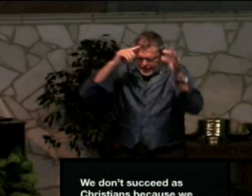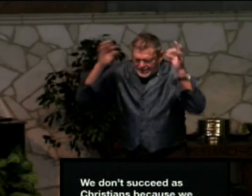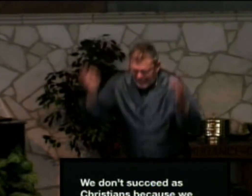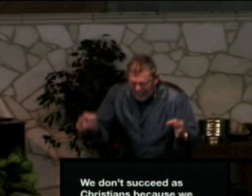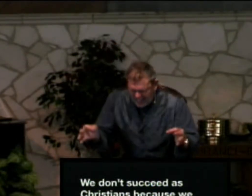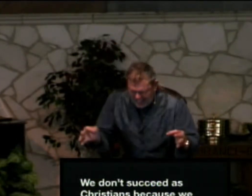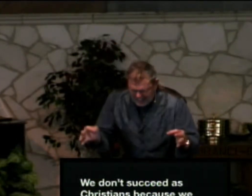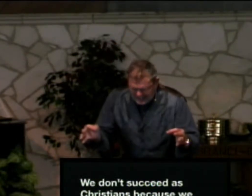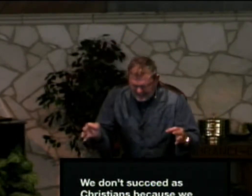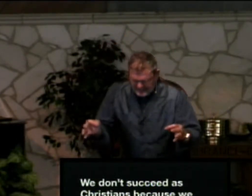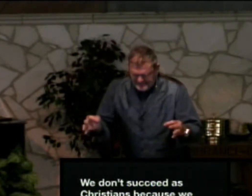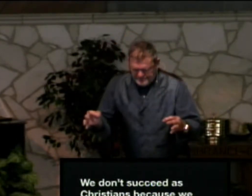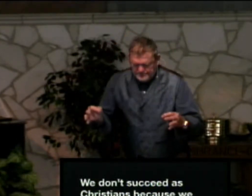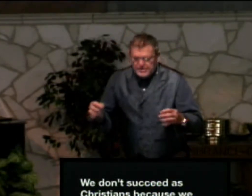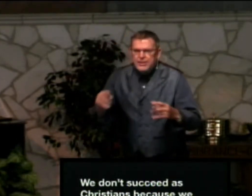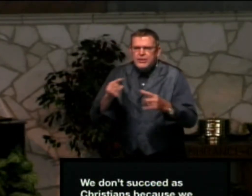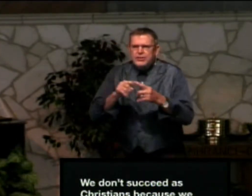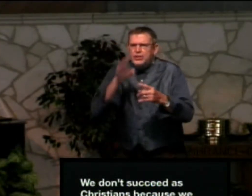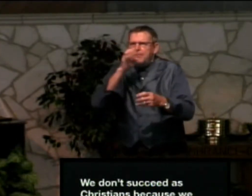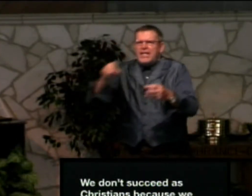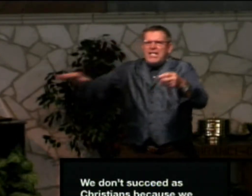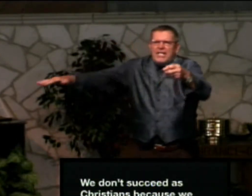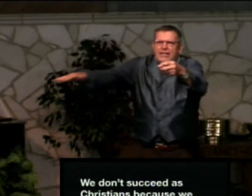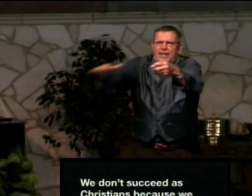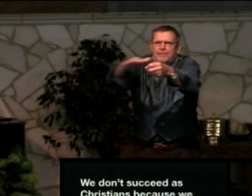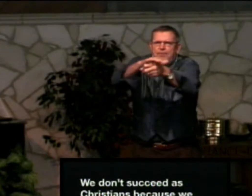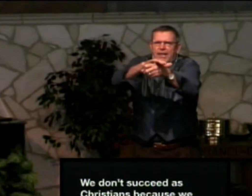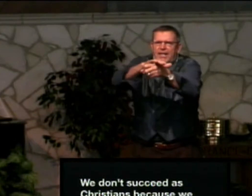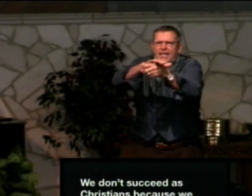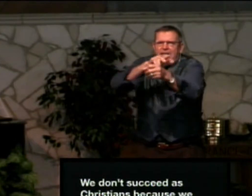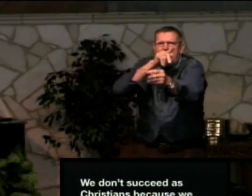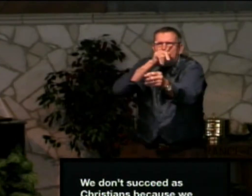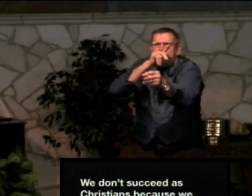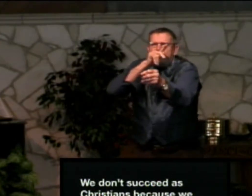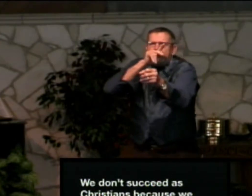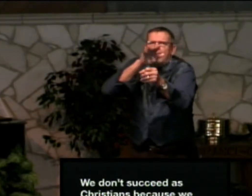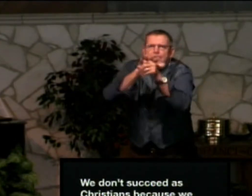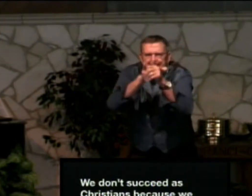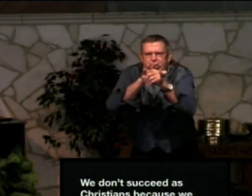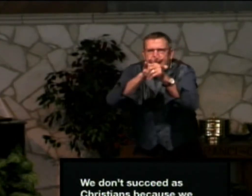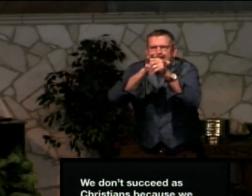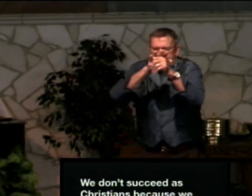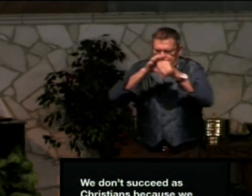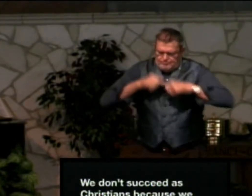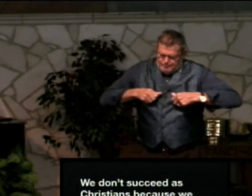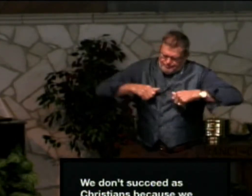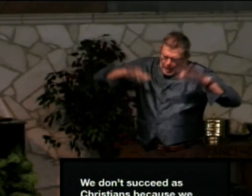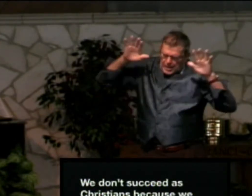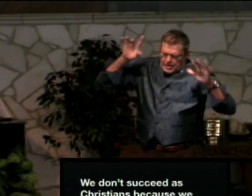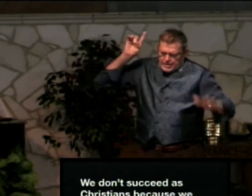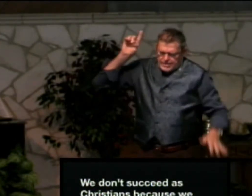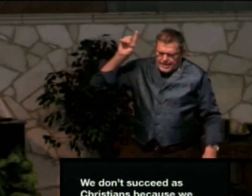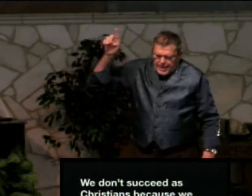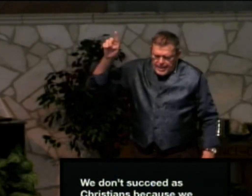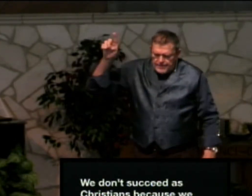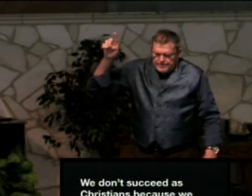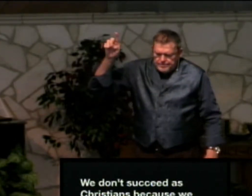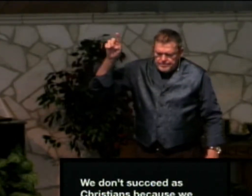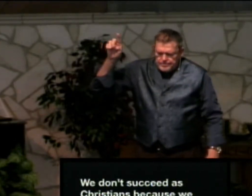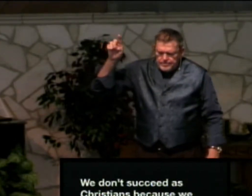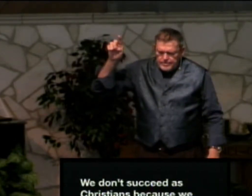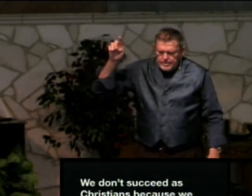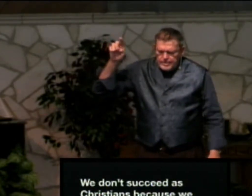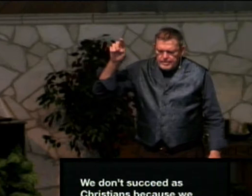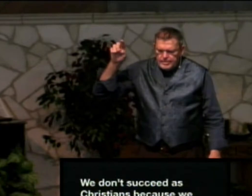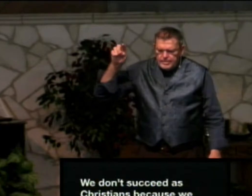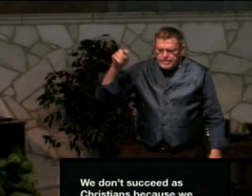you decide to be completely committed to Him,